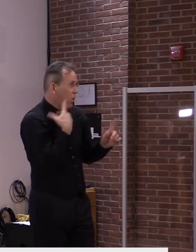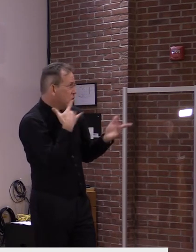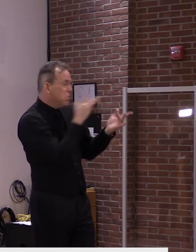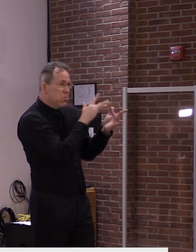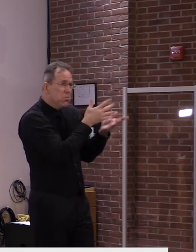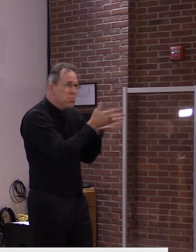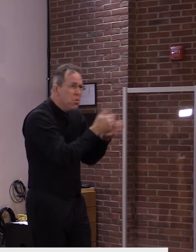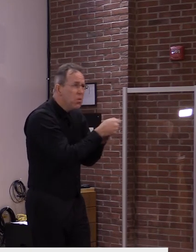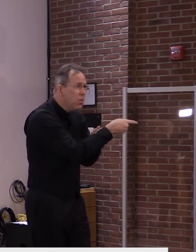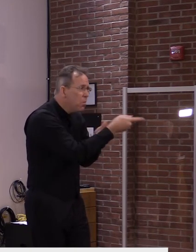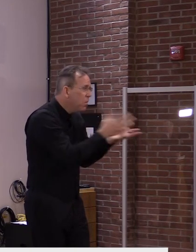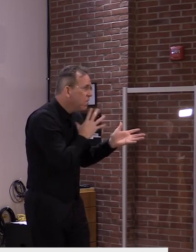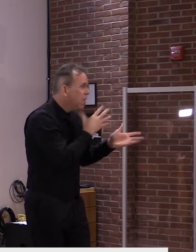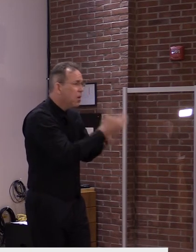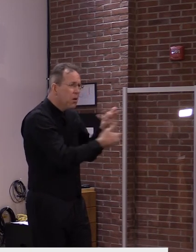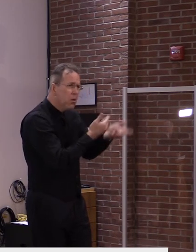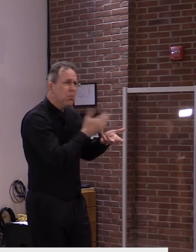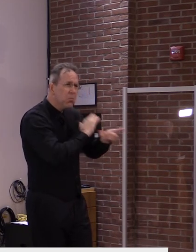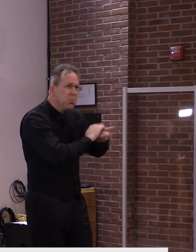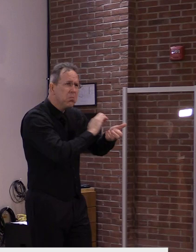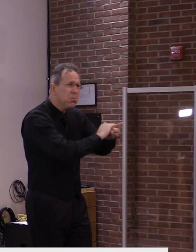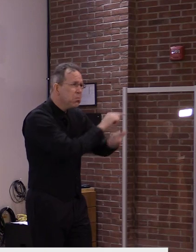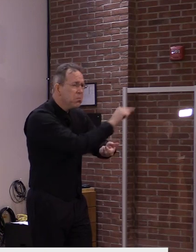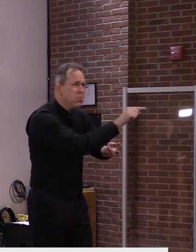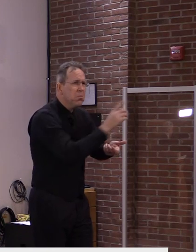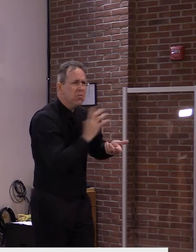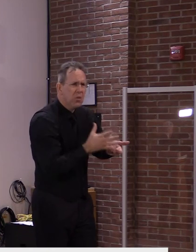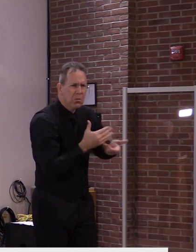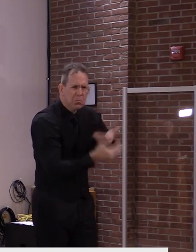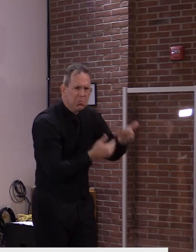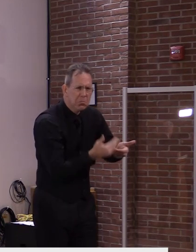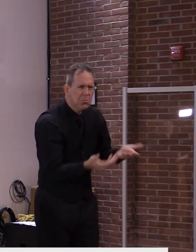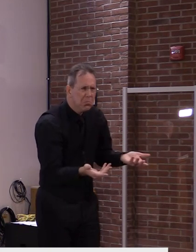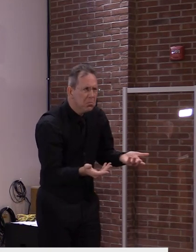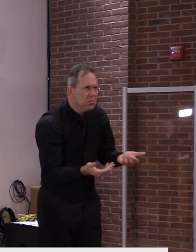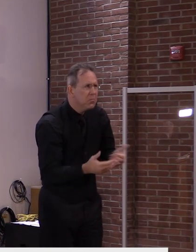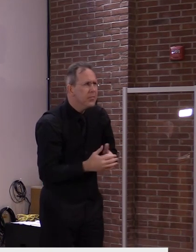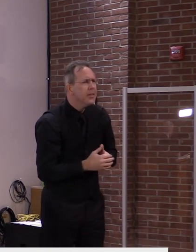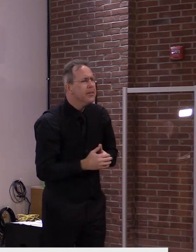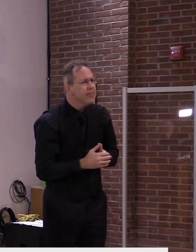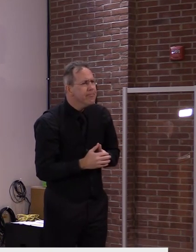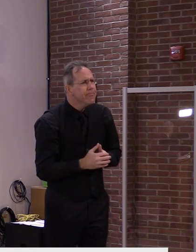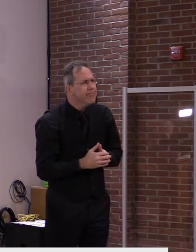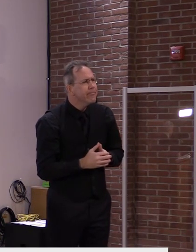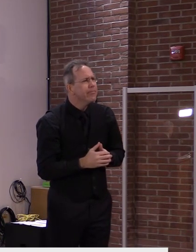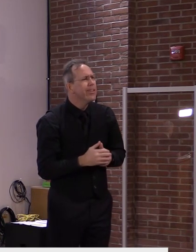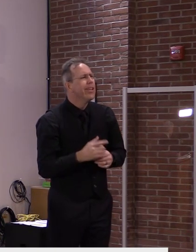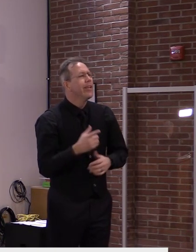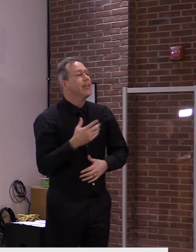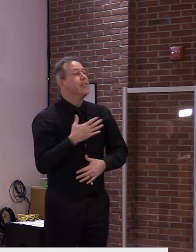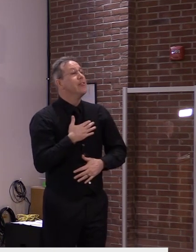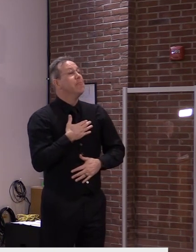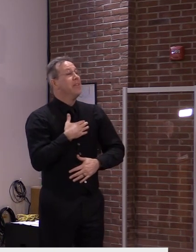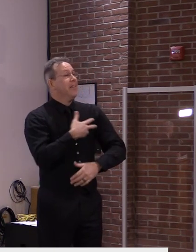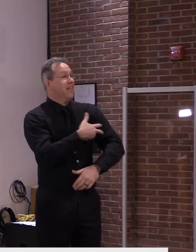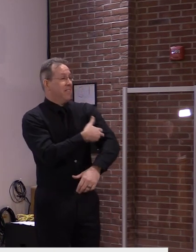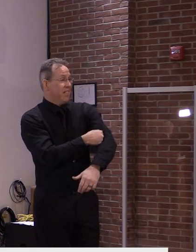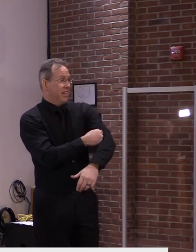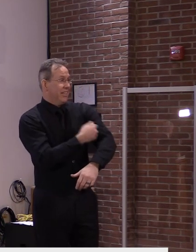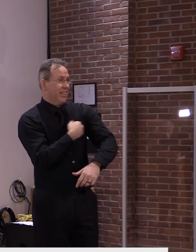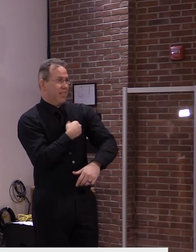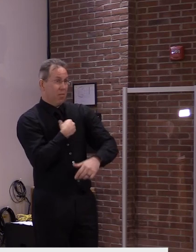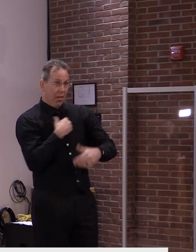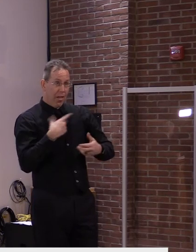another. And I think I'll hold off in terms of my vaccination until the state of